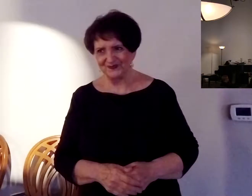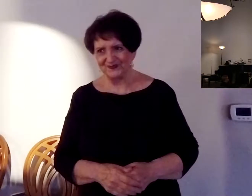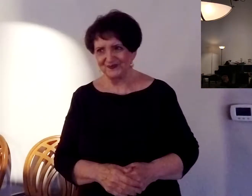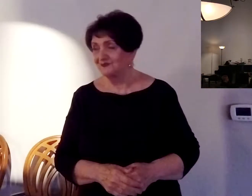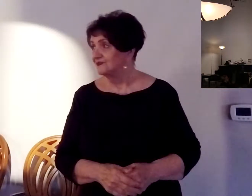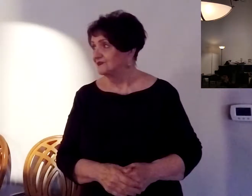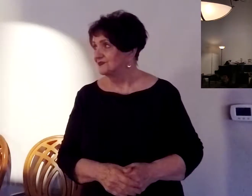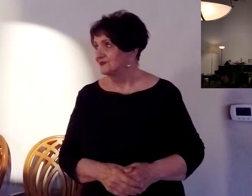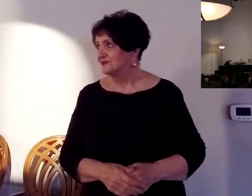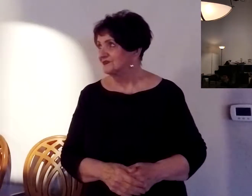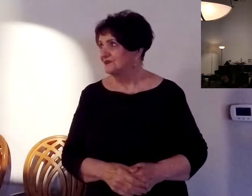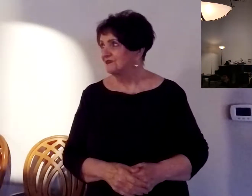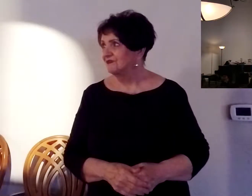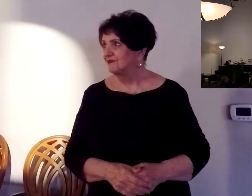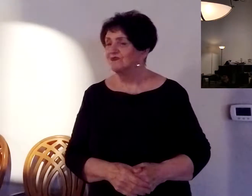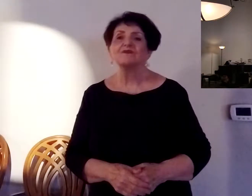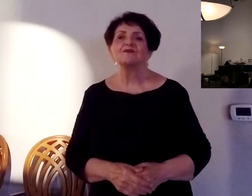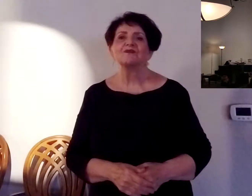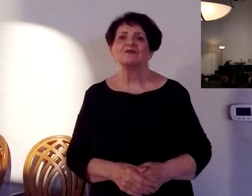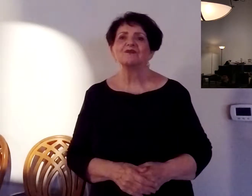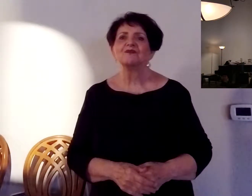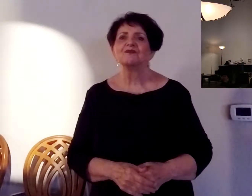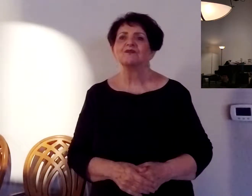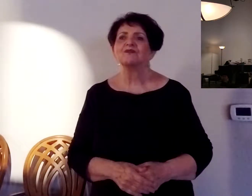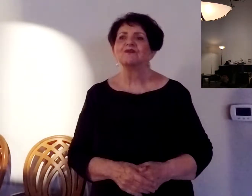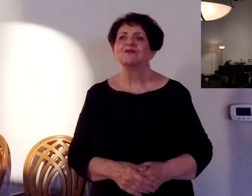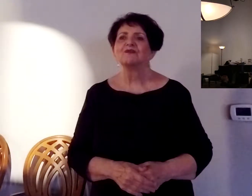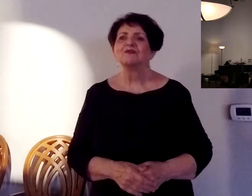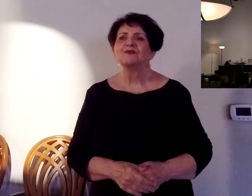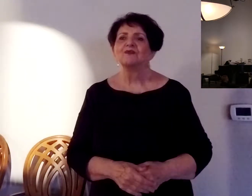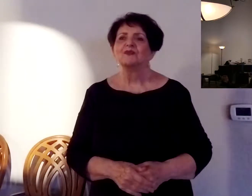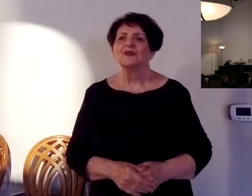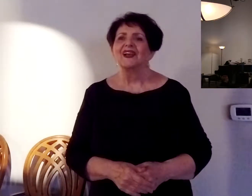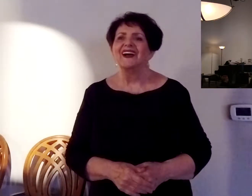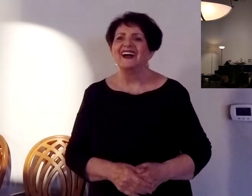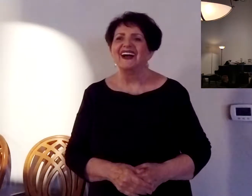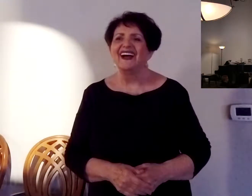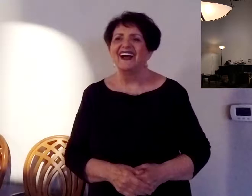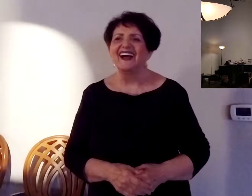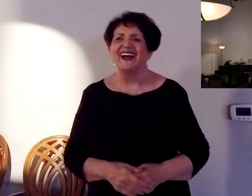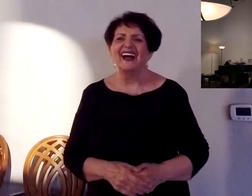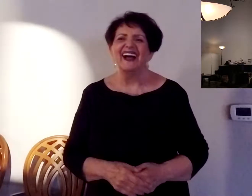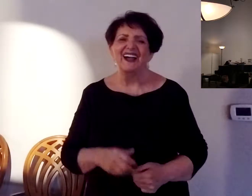I think you have somebody right behind you, and then we'll get to you, Michael. Bill was in line, okay?